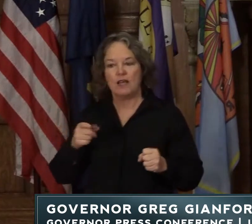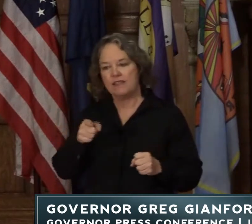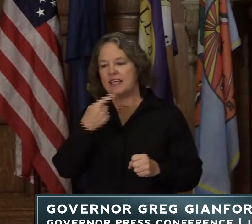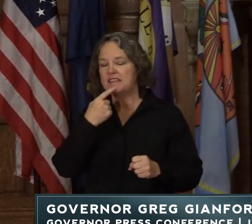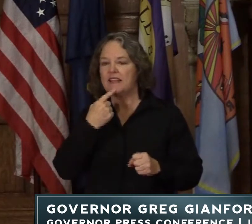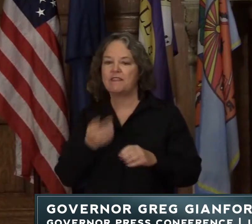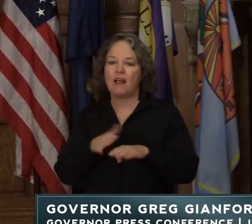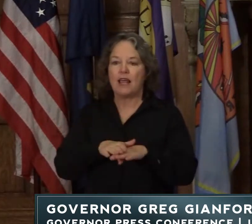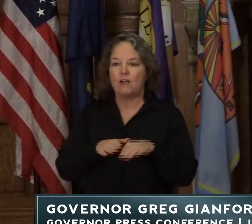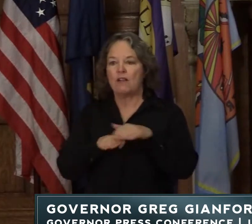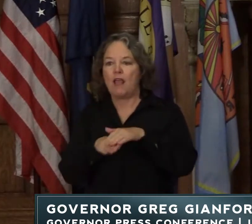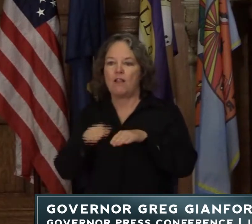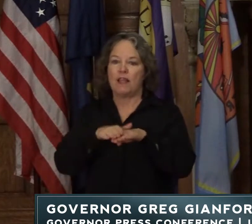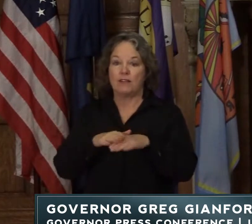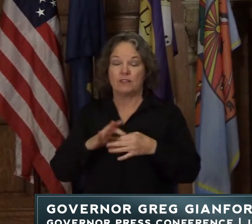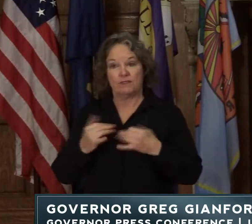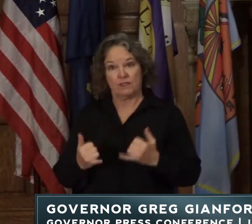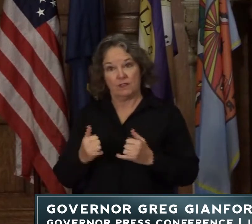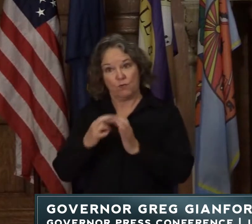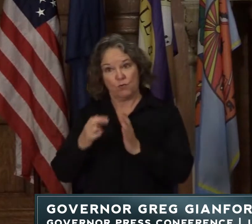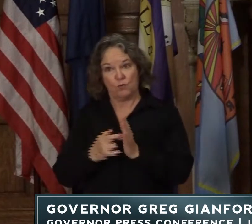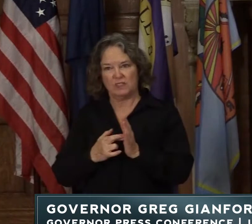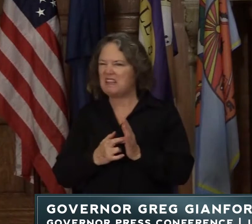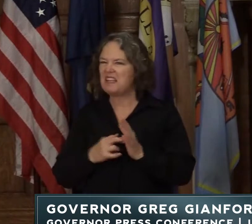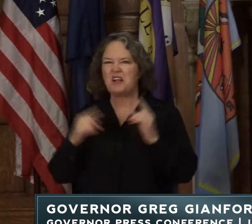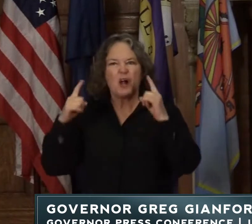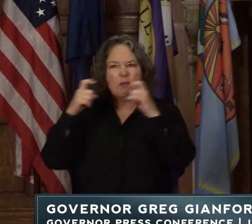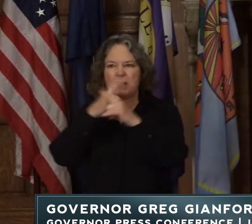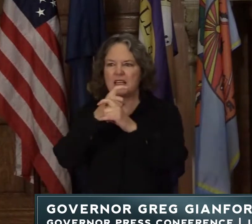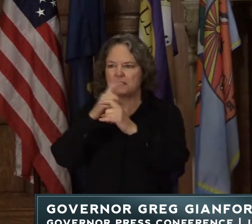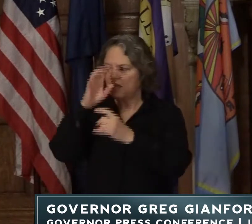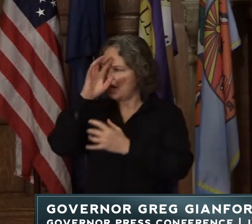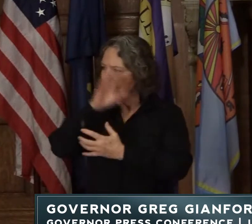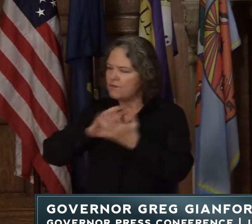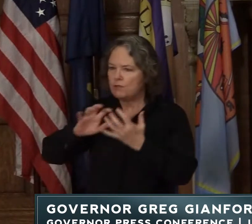directives are too complex, confusing, and difficult